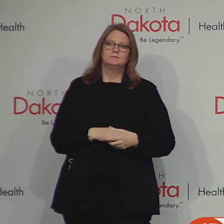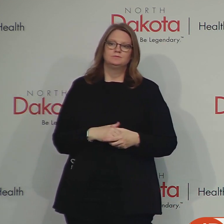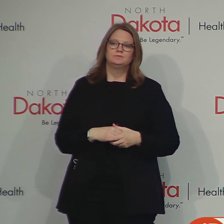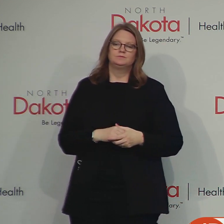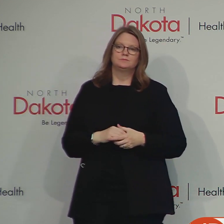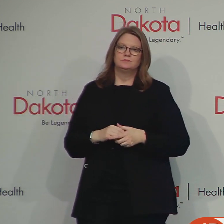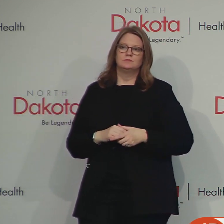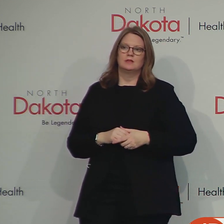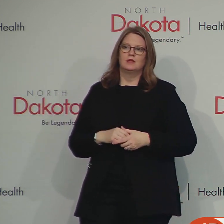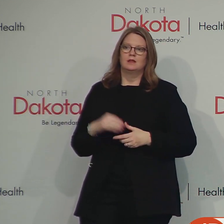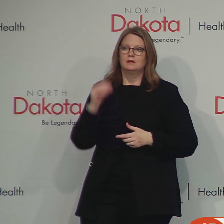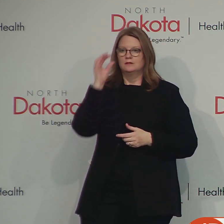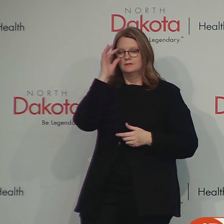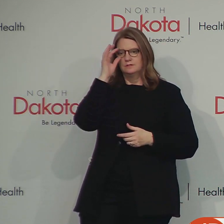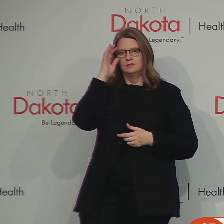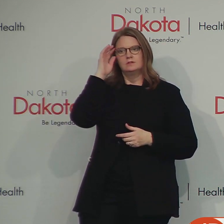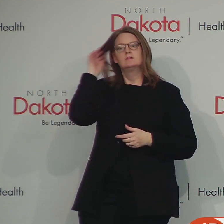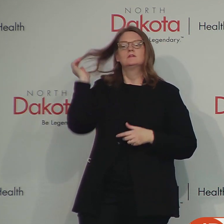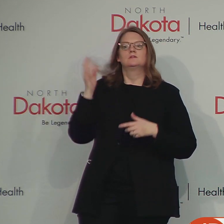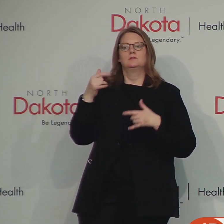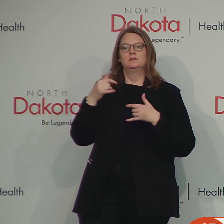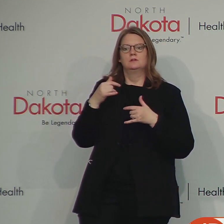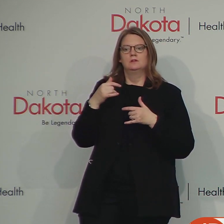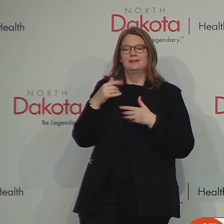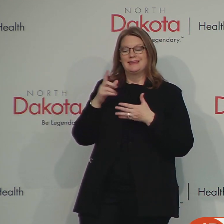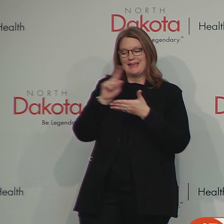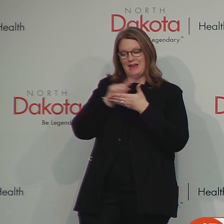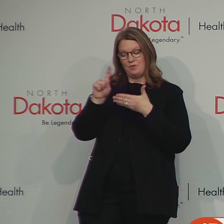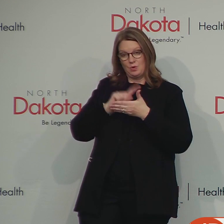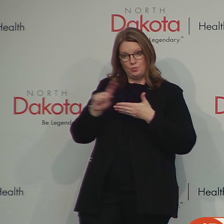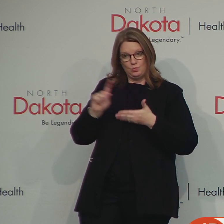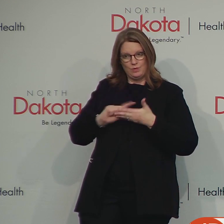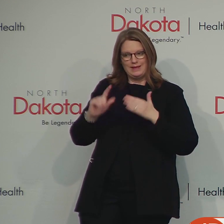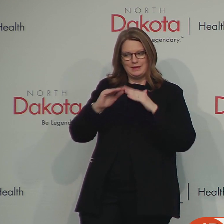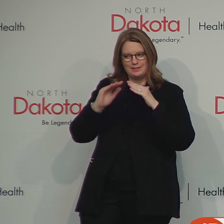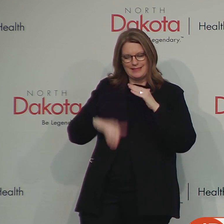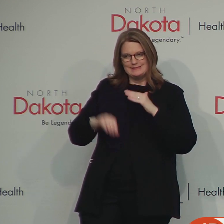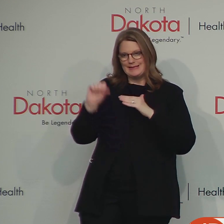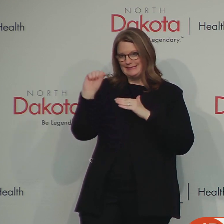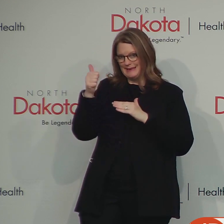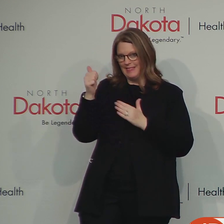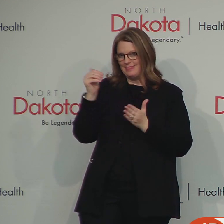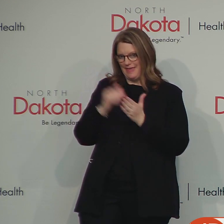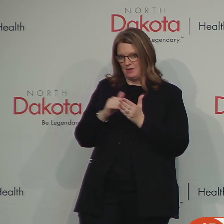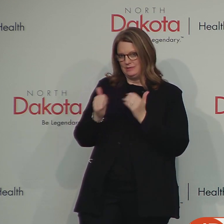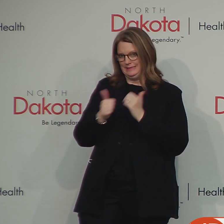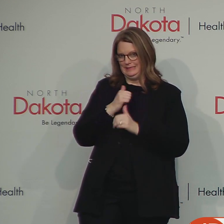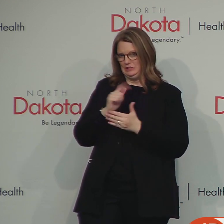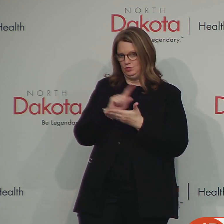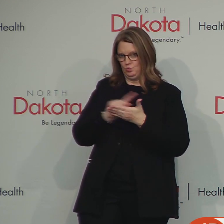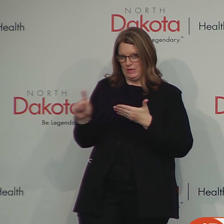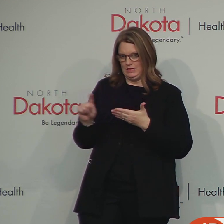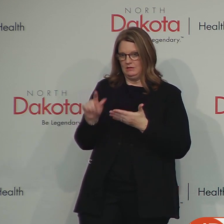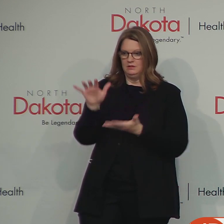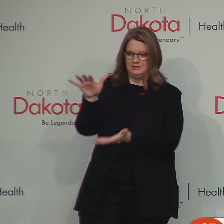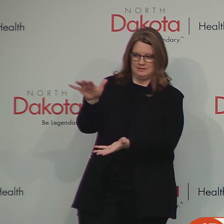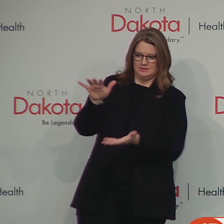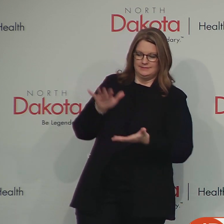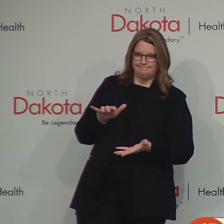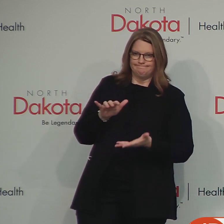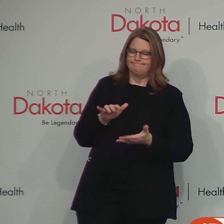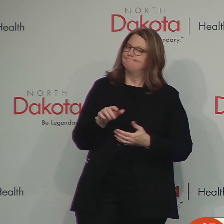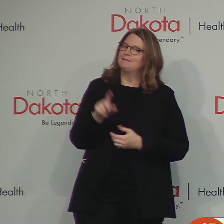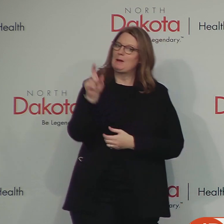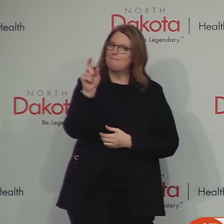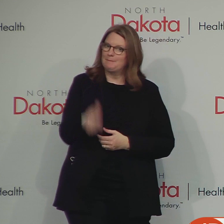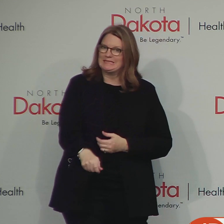But we do continue to be allocated less than 10,000 first doses a week. And so people do need to be